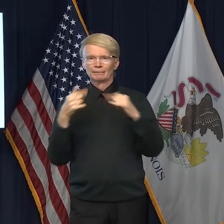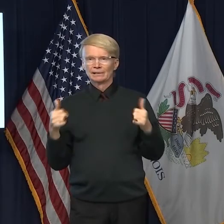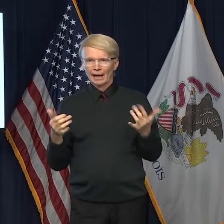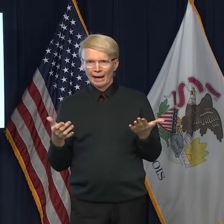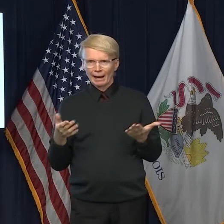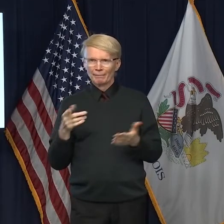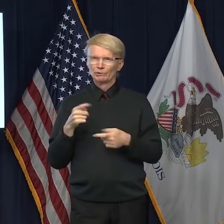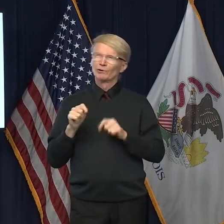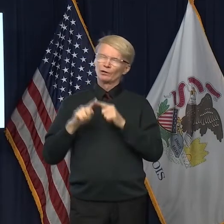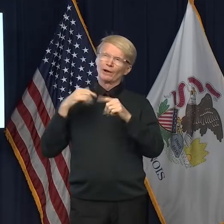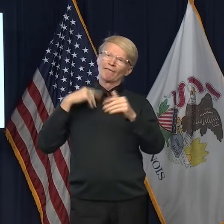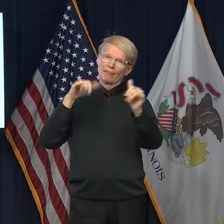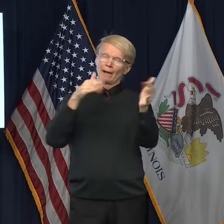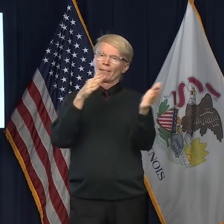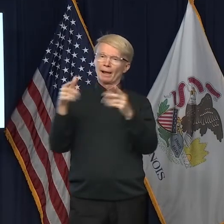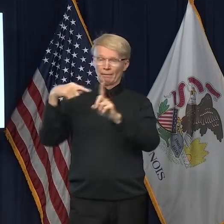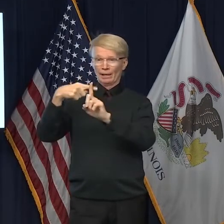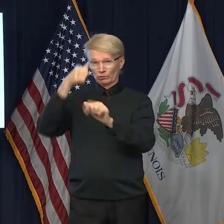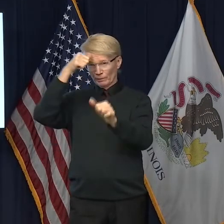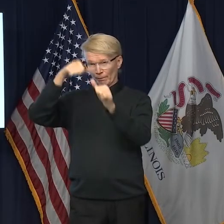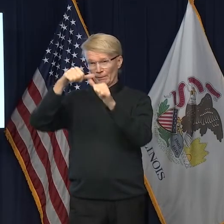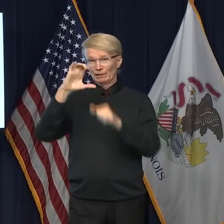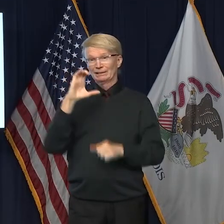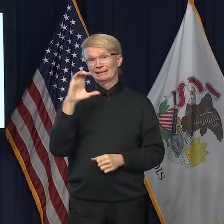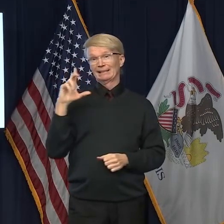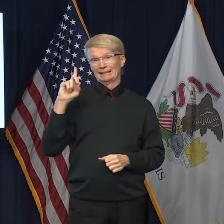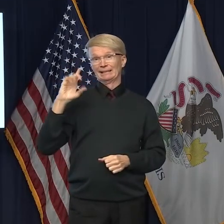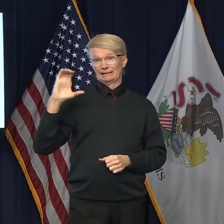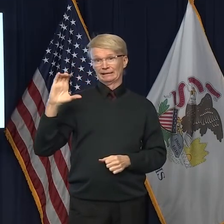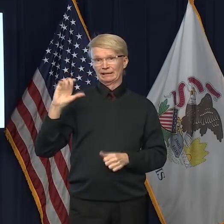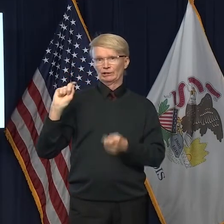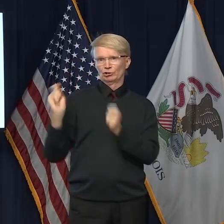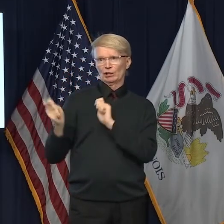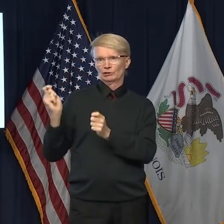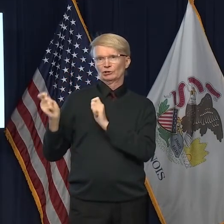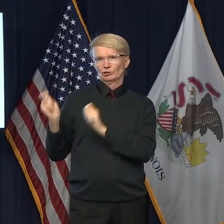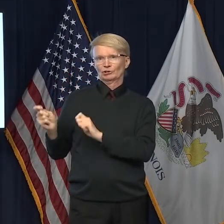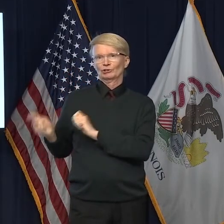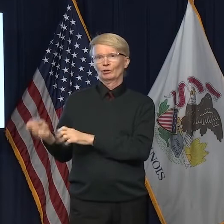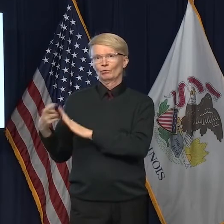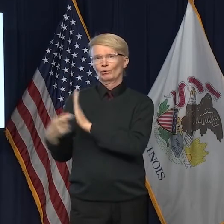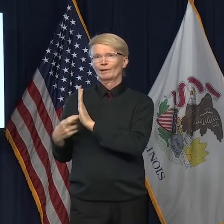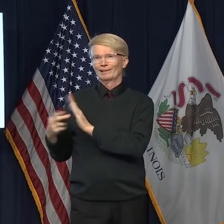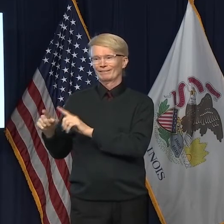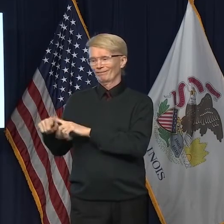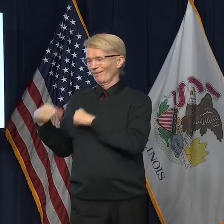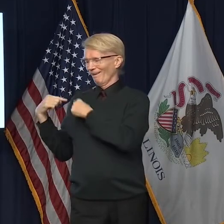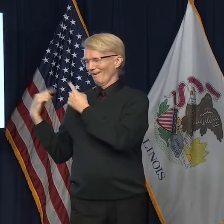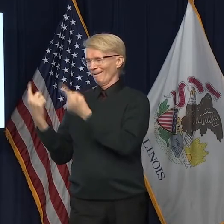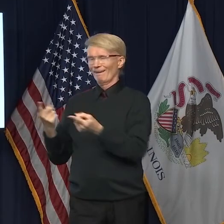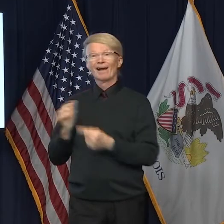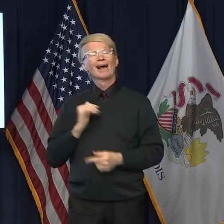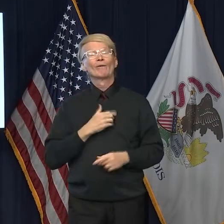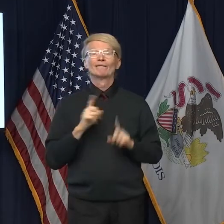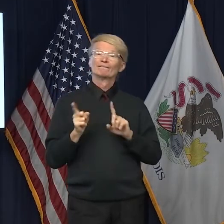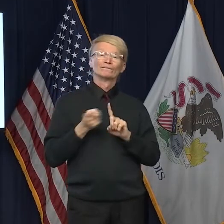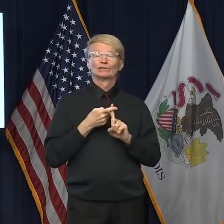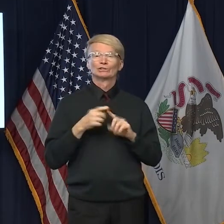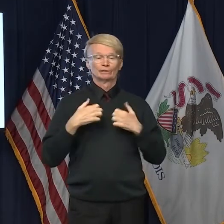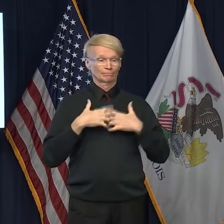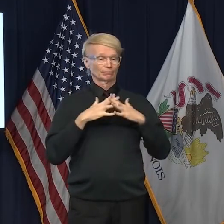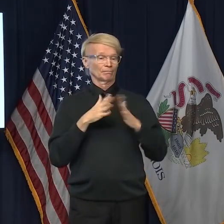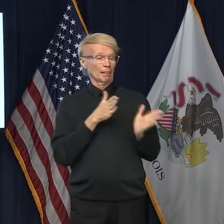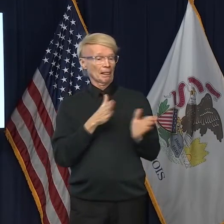and remember also, as the CDC has been changing their guidance, when we initially came forth with our plan, we thought